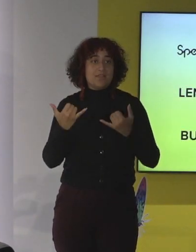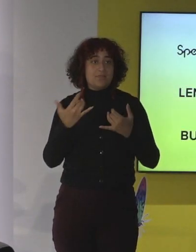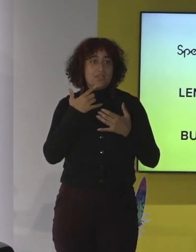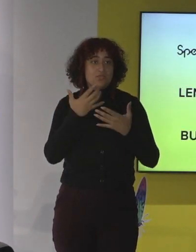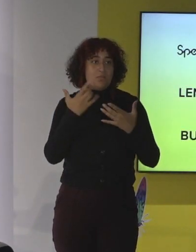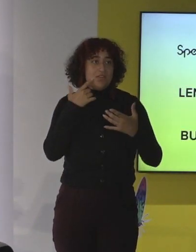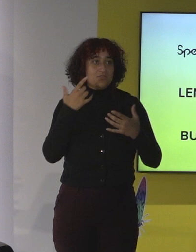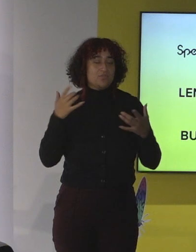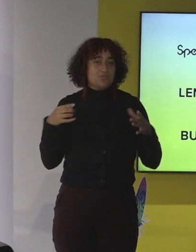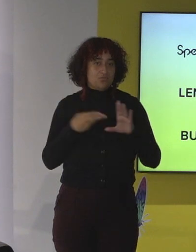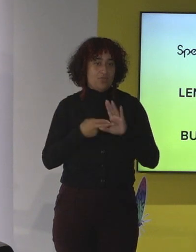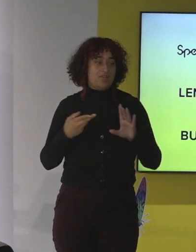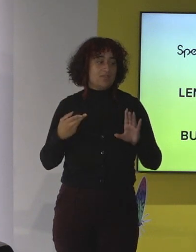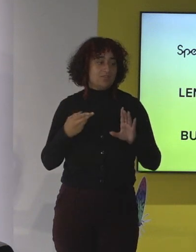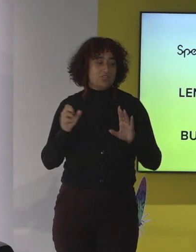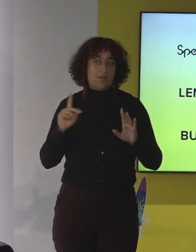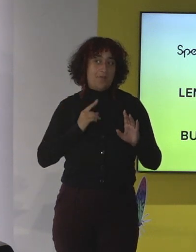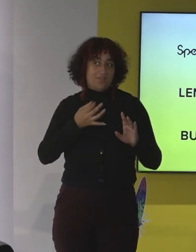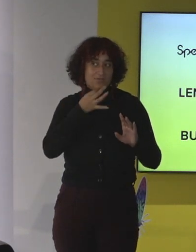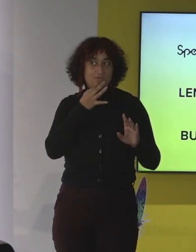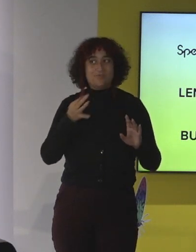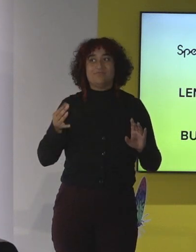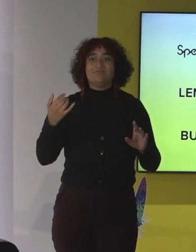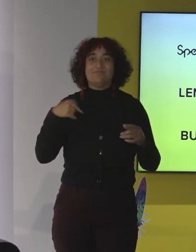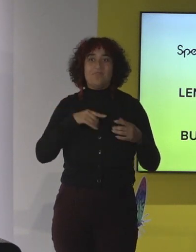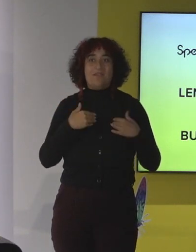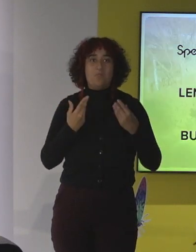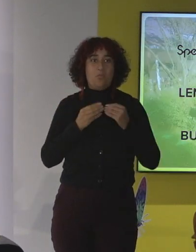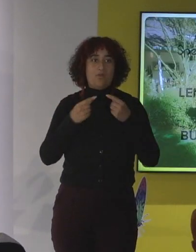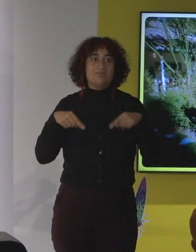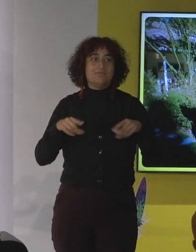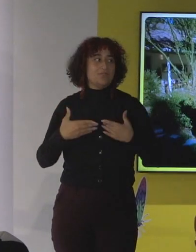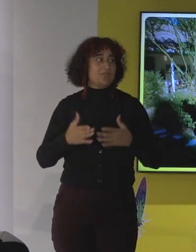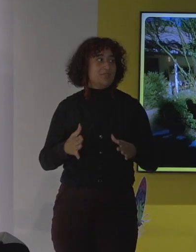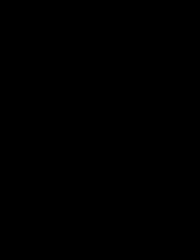so much for joining. Check documentation for more information. Can't wait to see what you got.